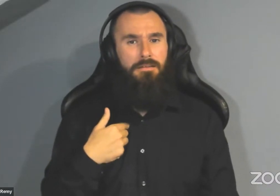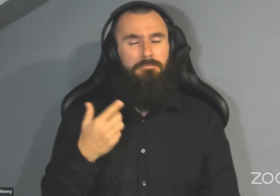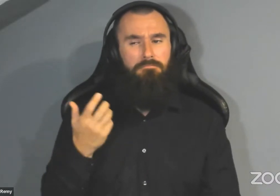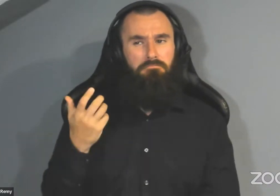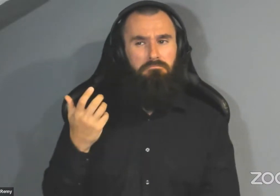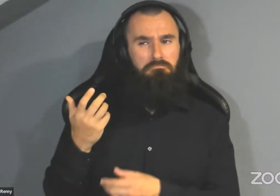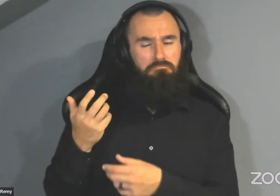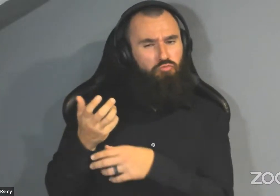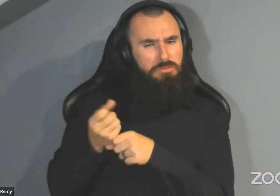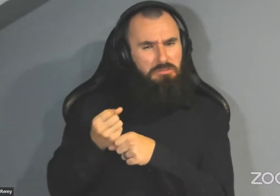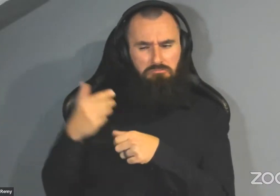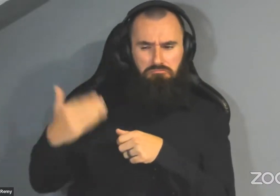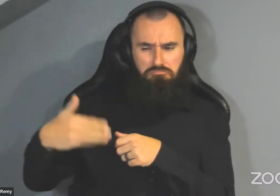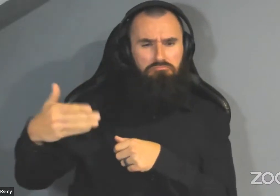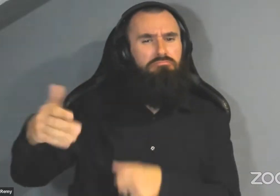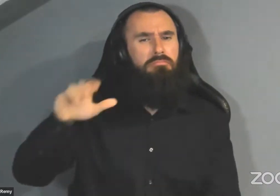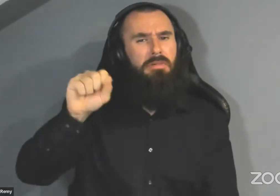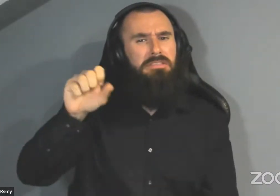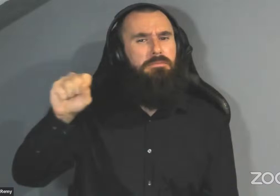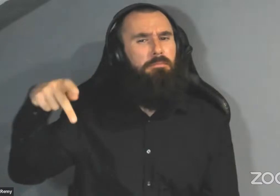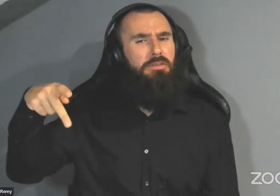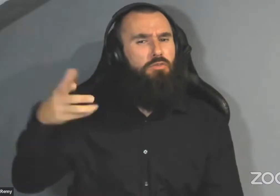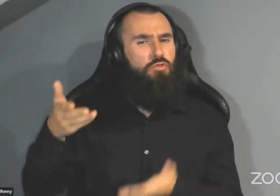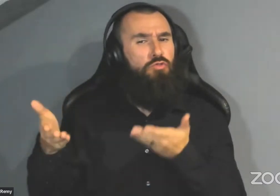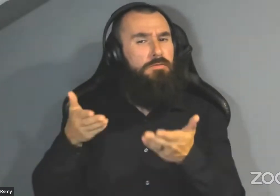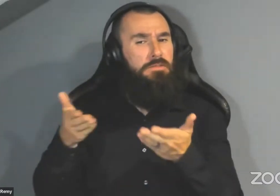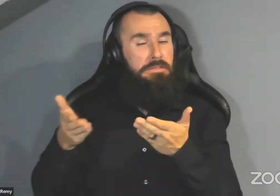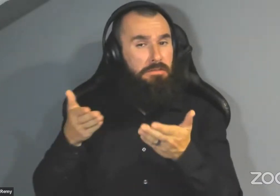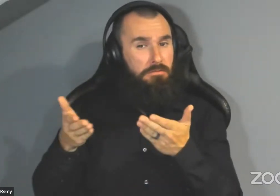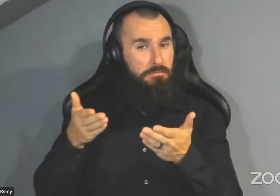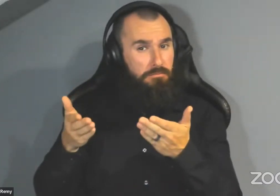SSP services from the